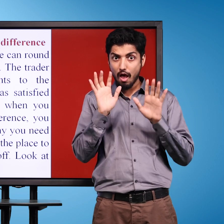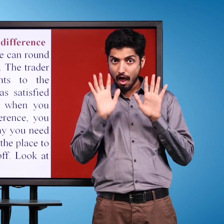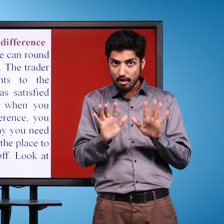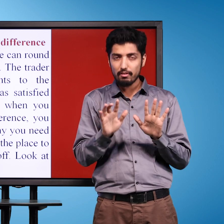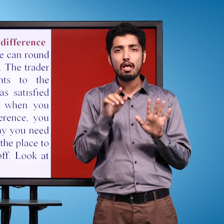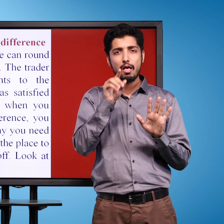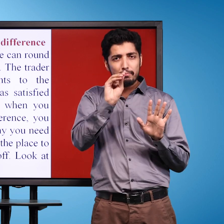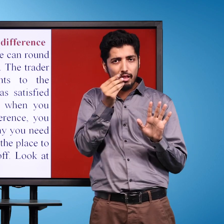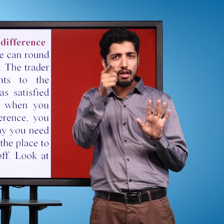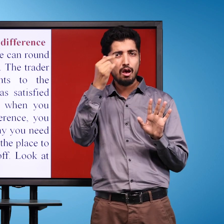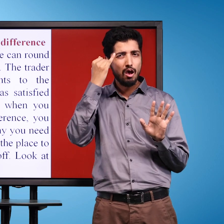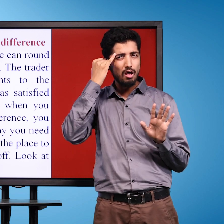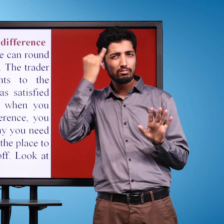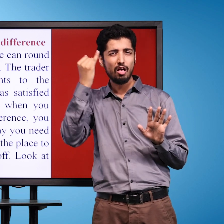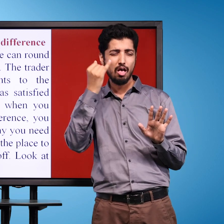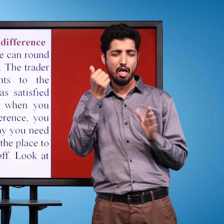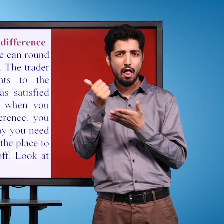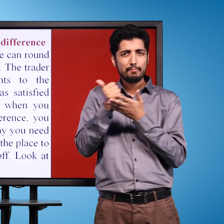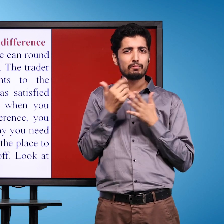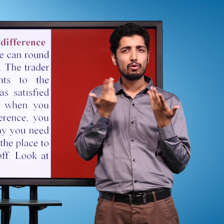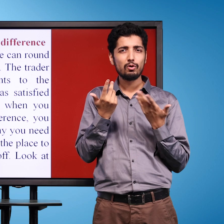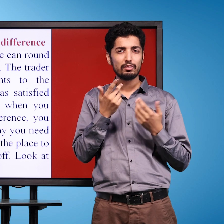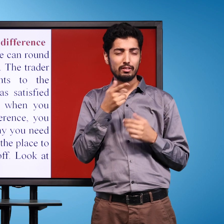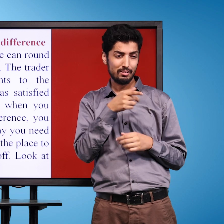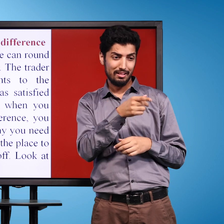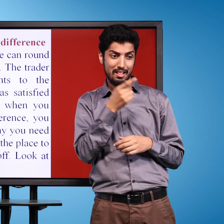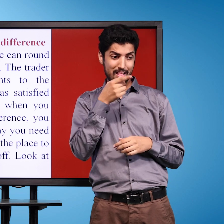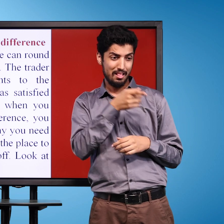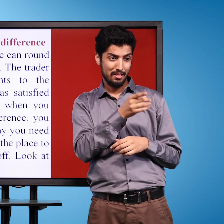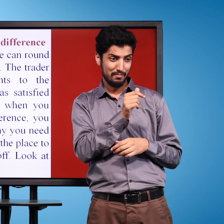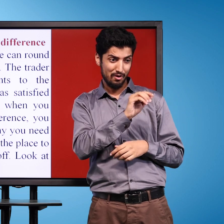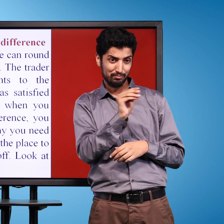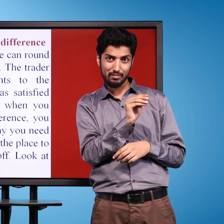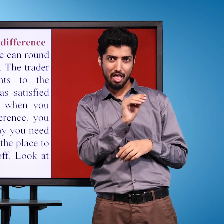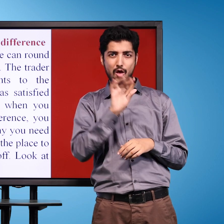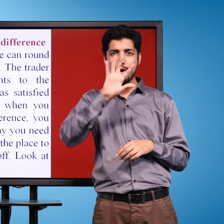off and therefore the place to which you would round off.